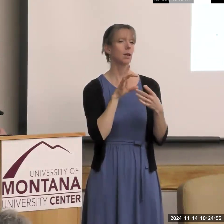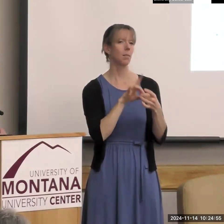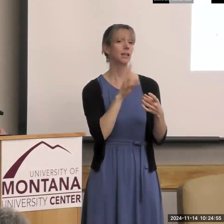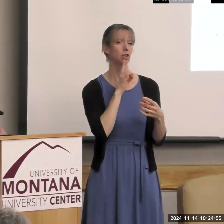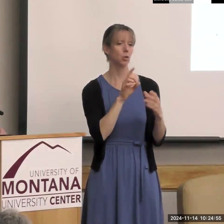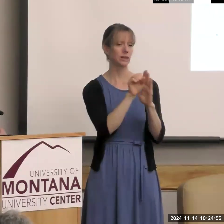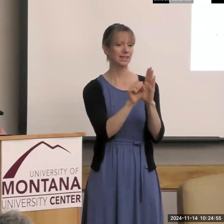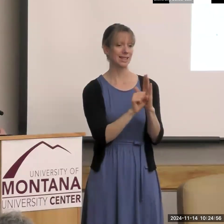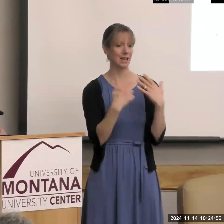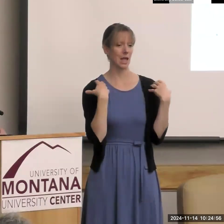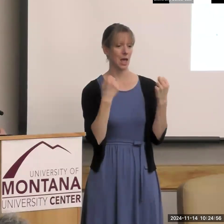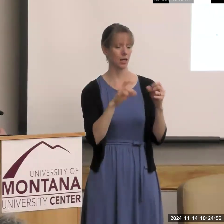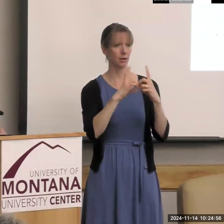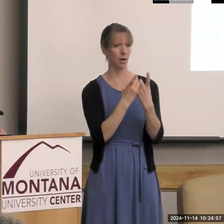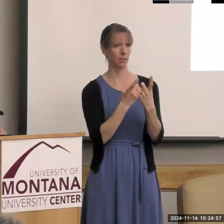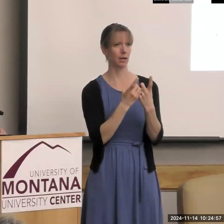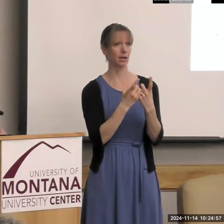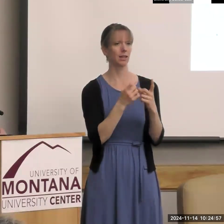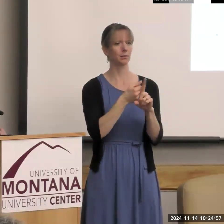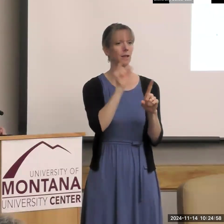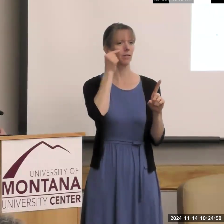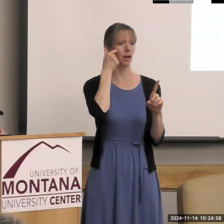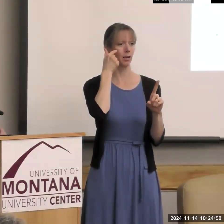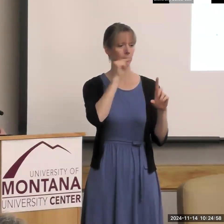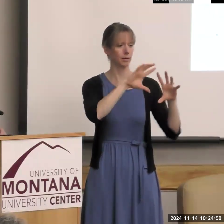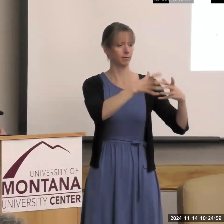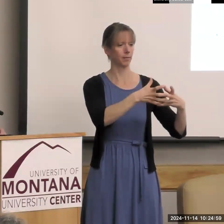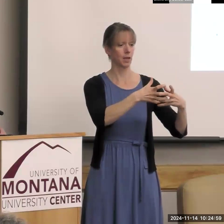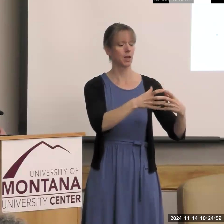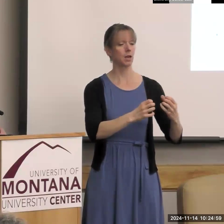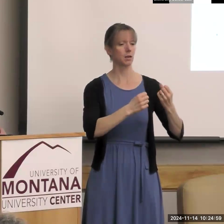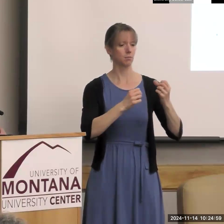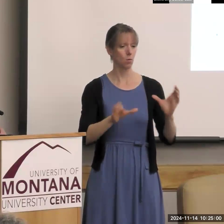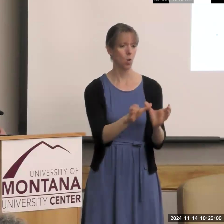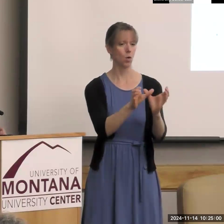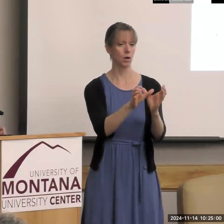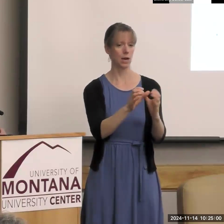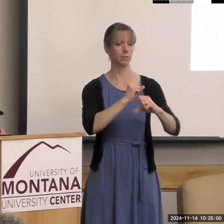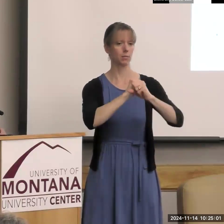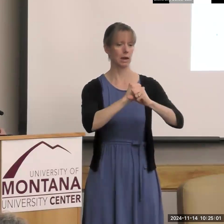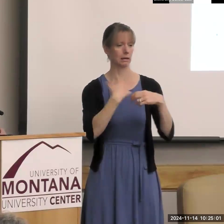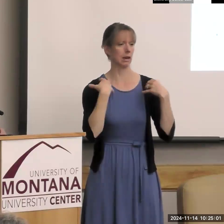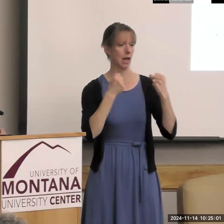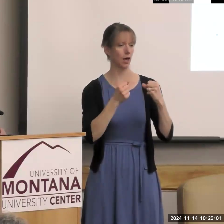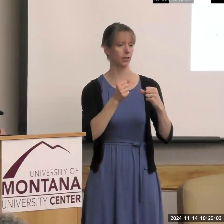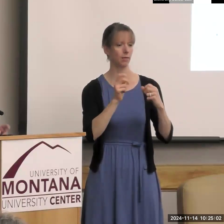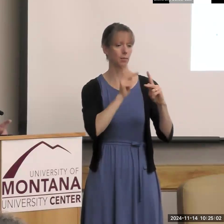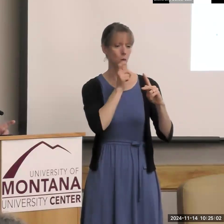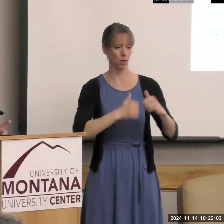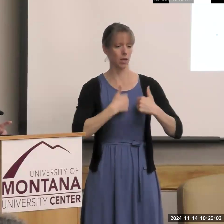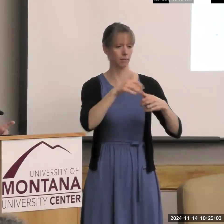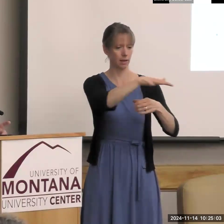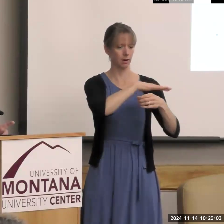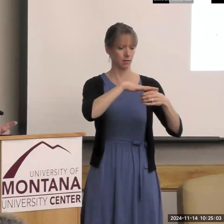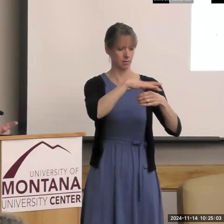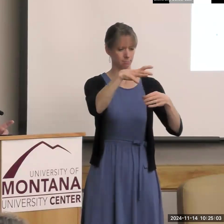well. They're government entities with responsibility for promoting and protecting the health and environment within their jurisdiction. Some version